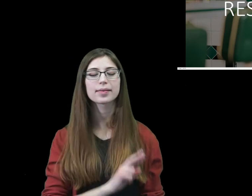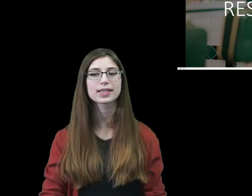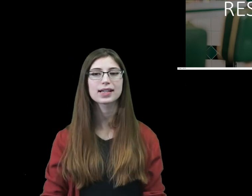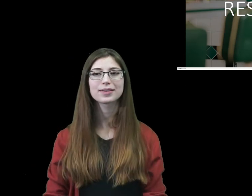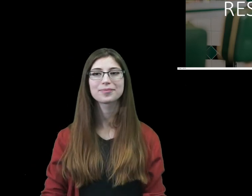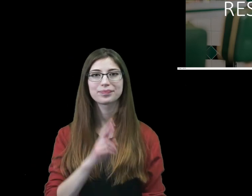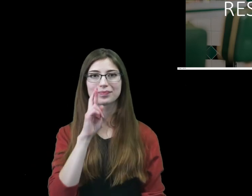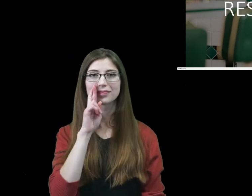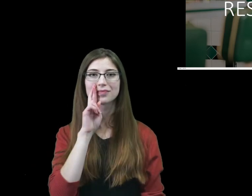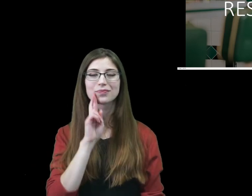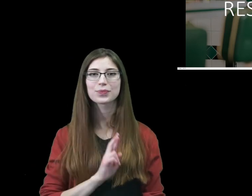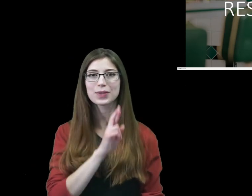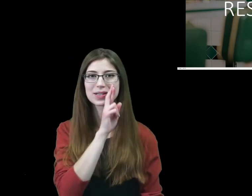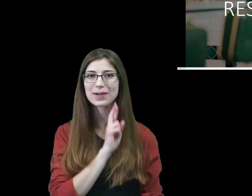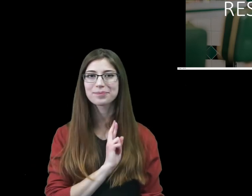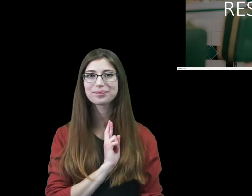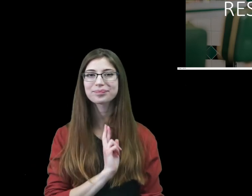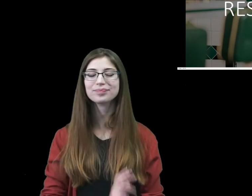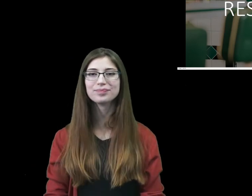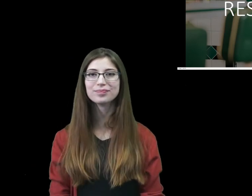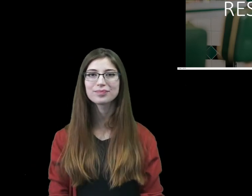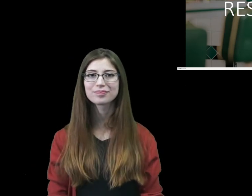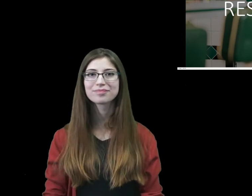side. Restaurant.